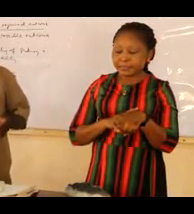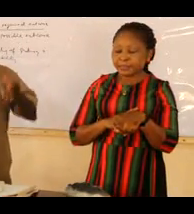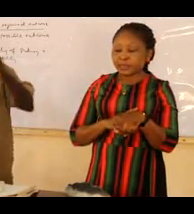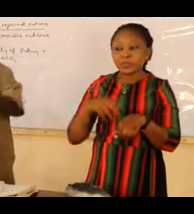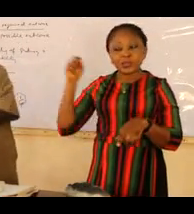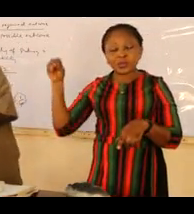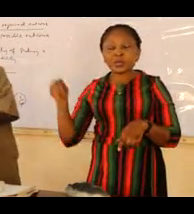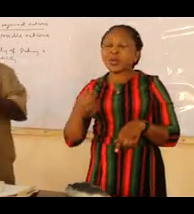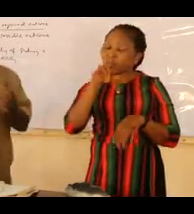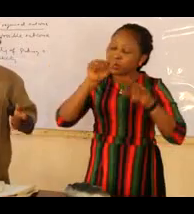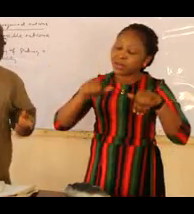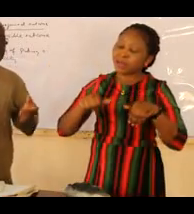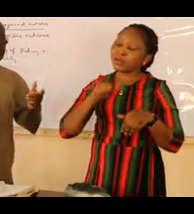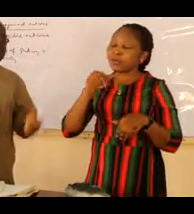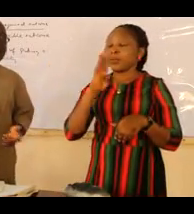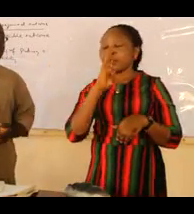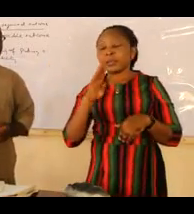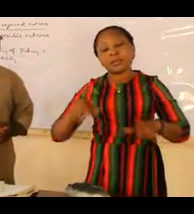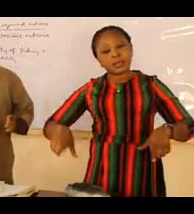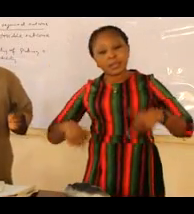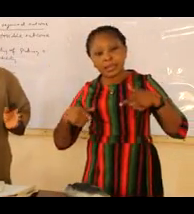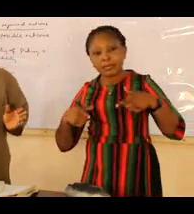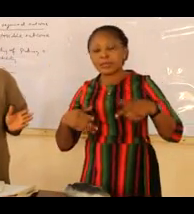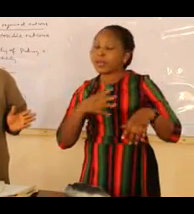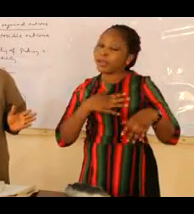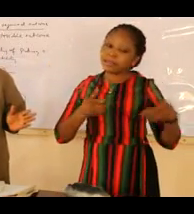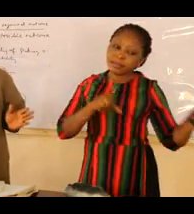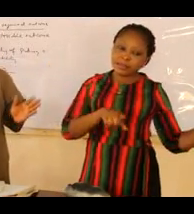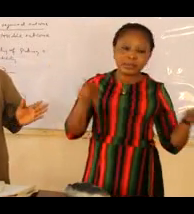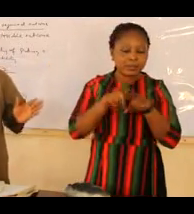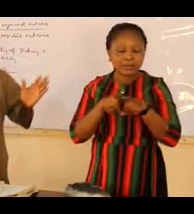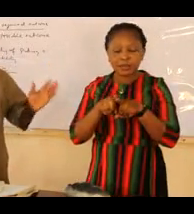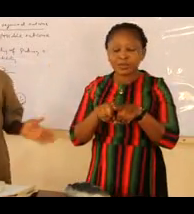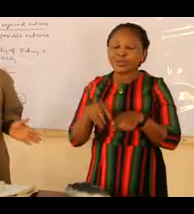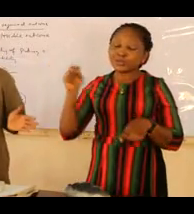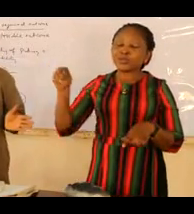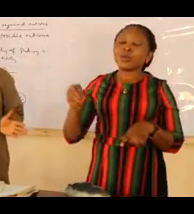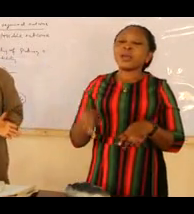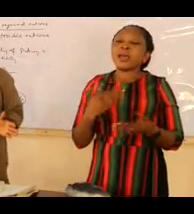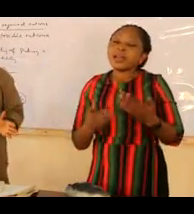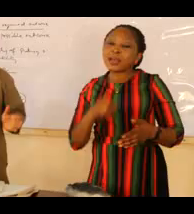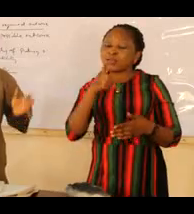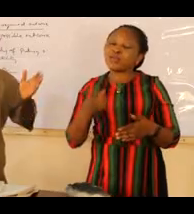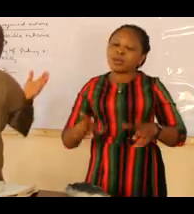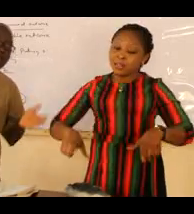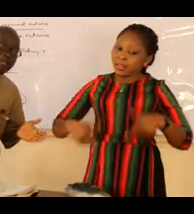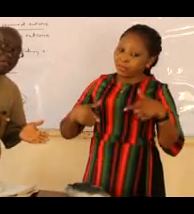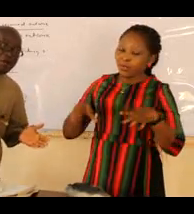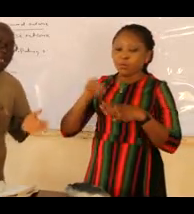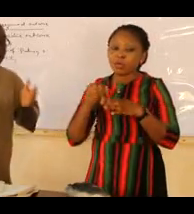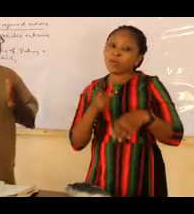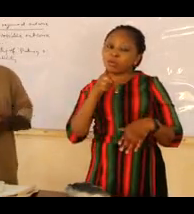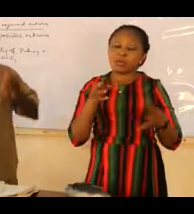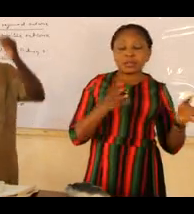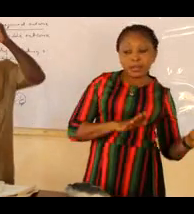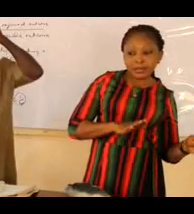You cannot be alive and dead at the same time. So these two events are mutually exclusive. Either you're a boy